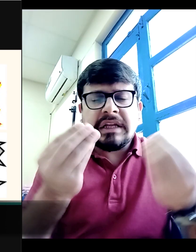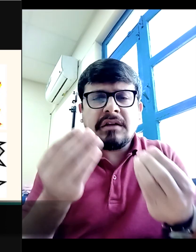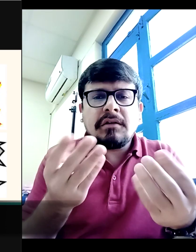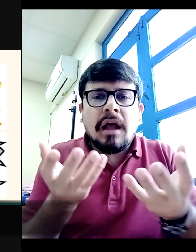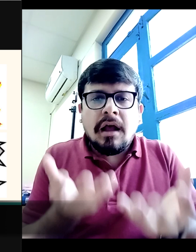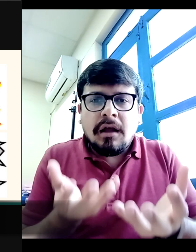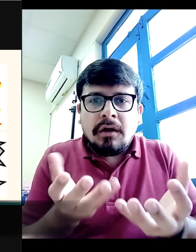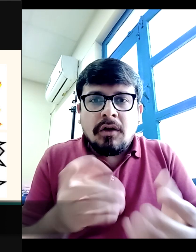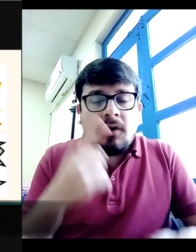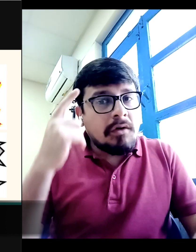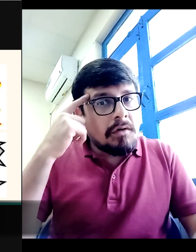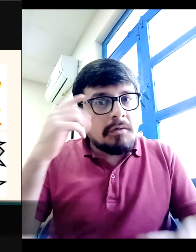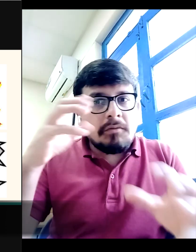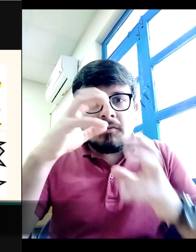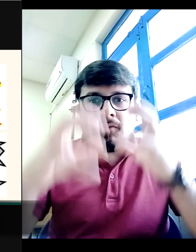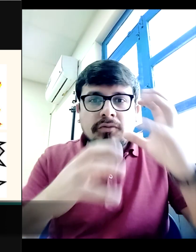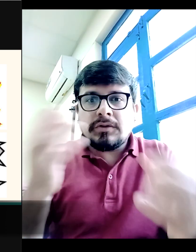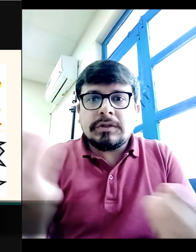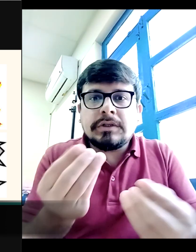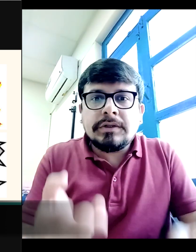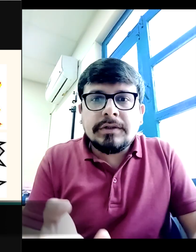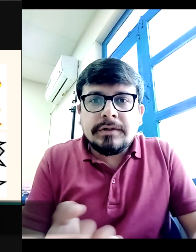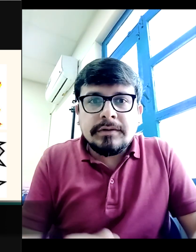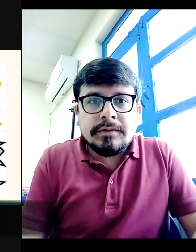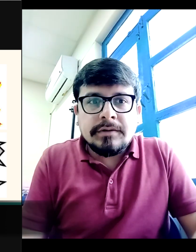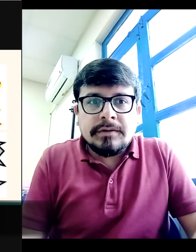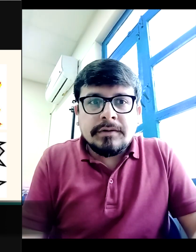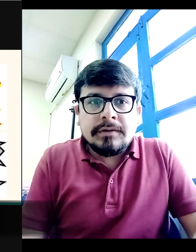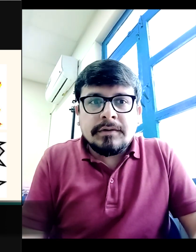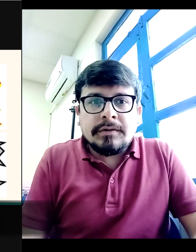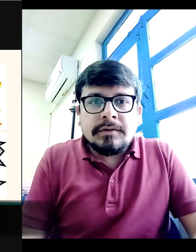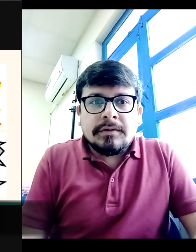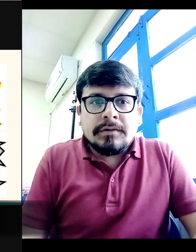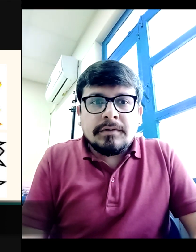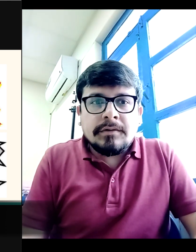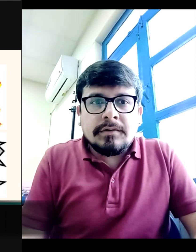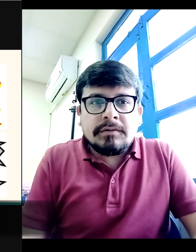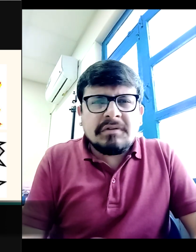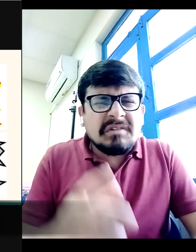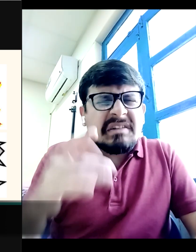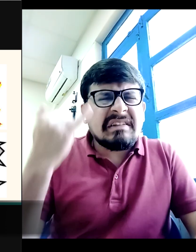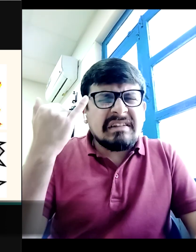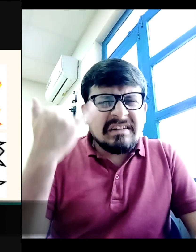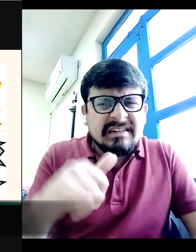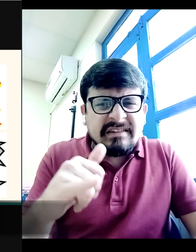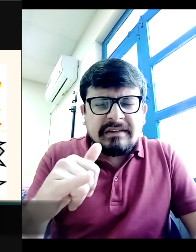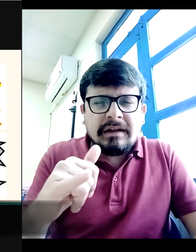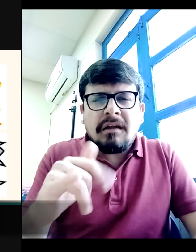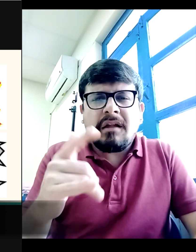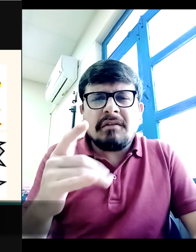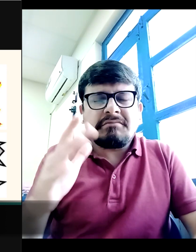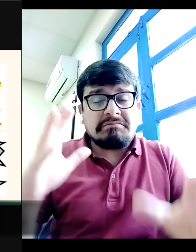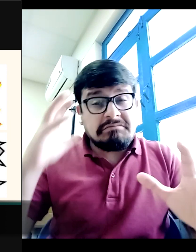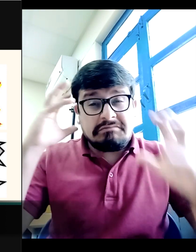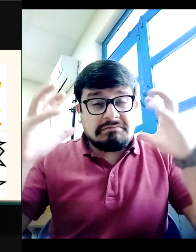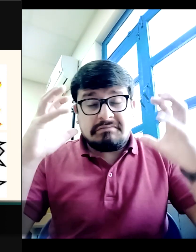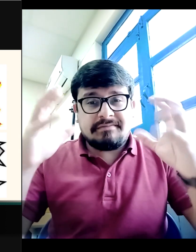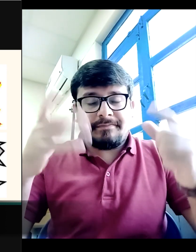How about some bad logos? All these logos are very bad